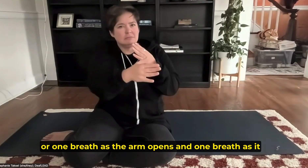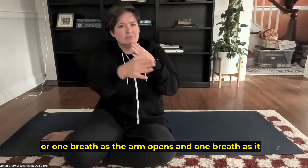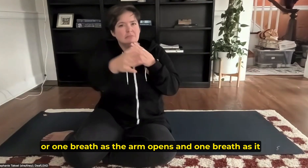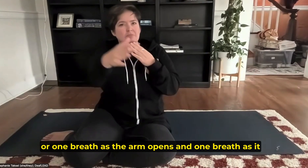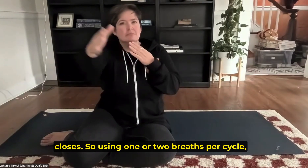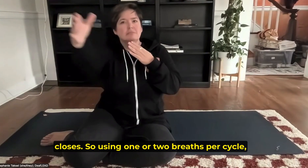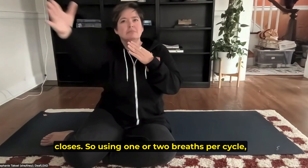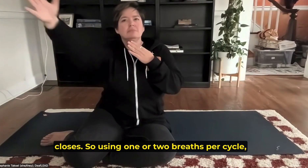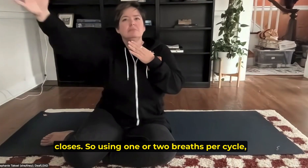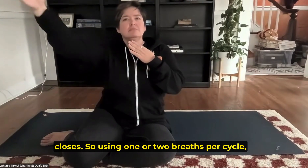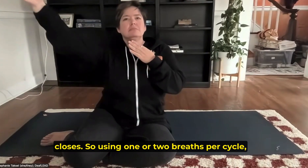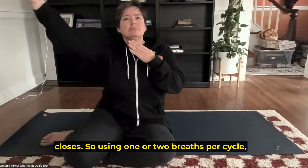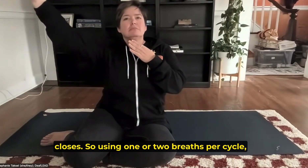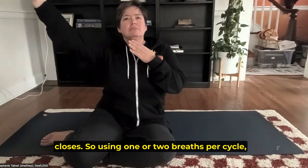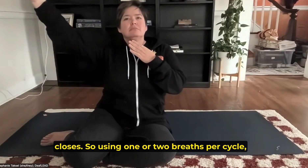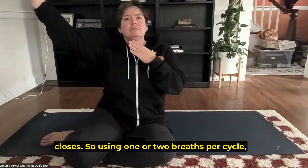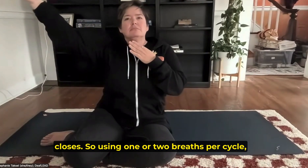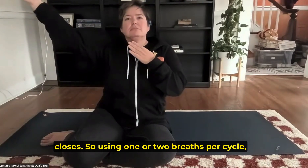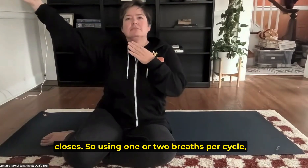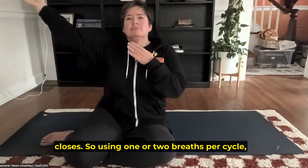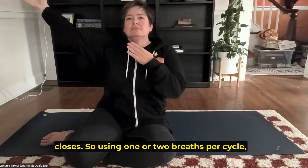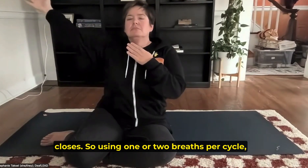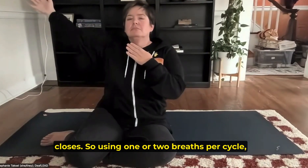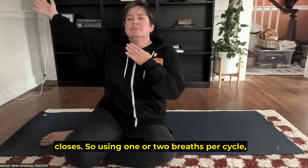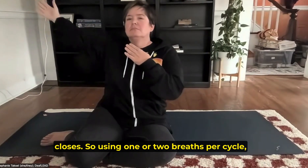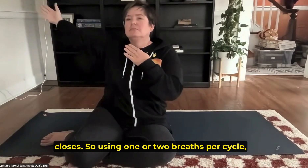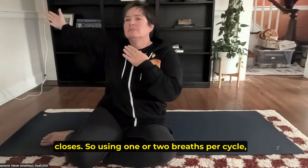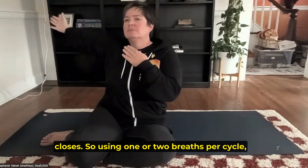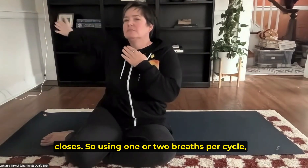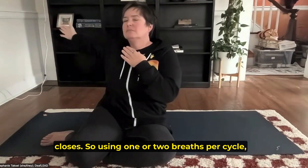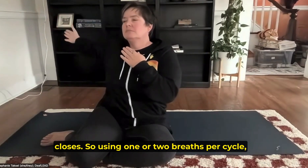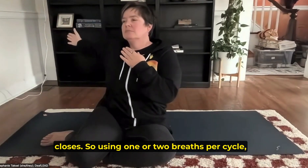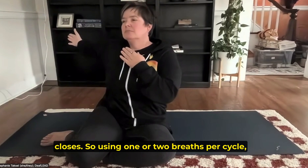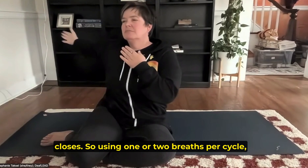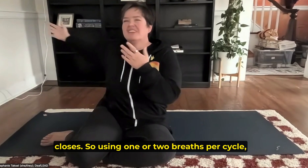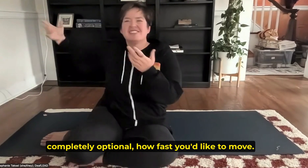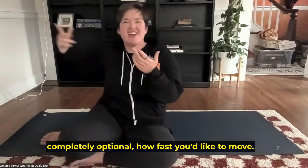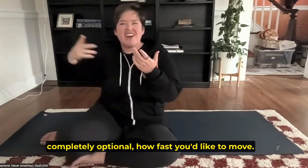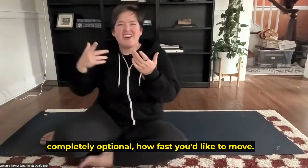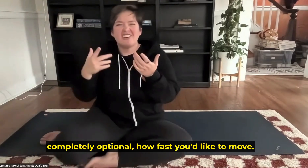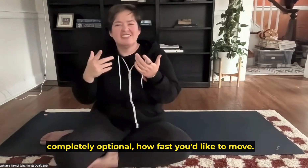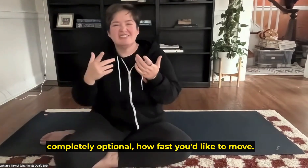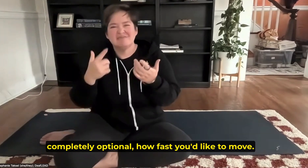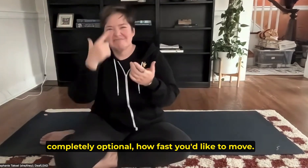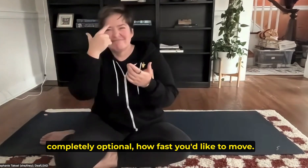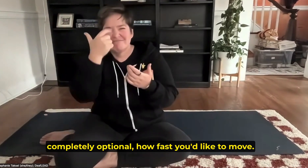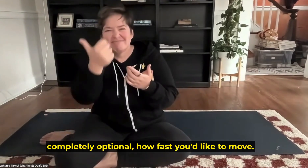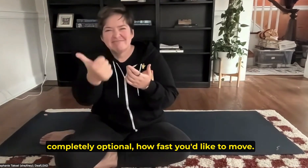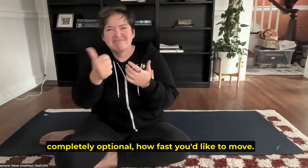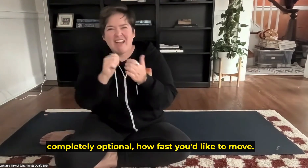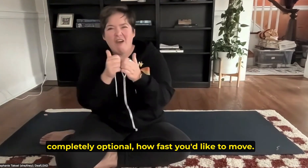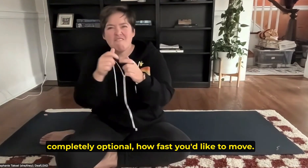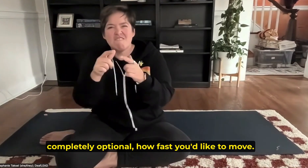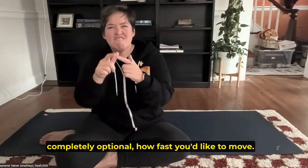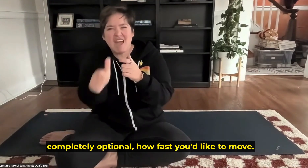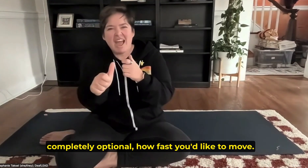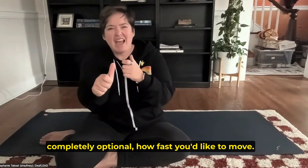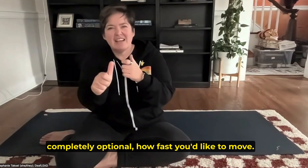it closes. So using 1 or 2 breaths per cycle, completely optional. How fast you'd like to